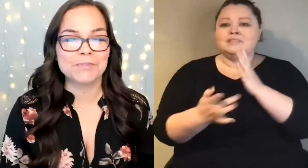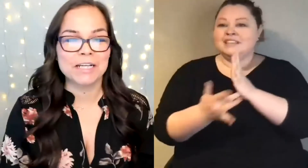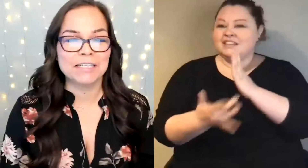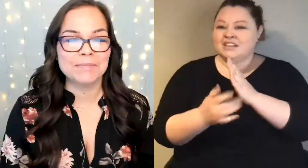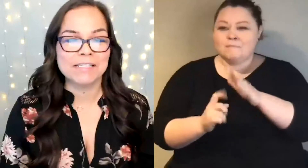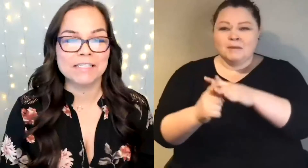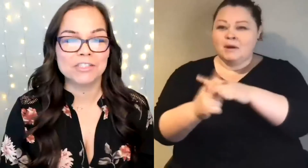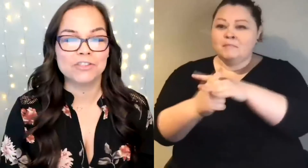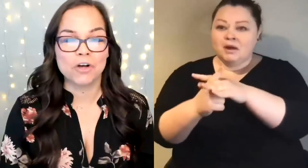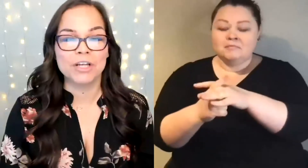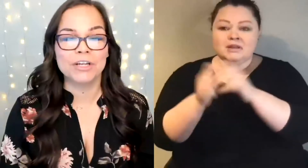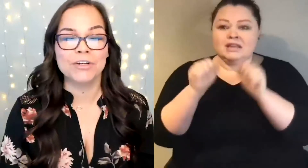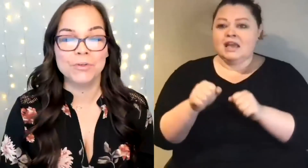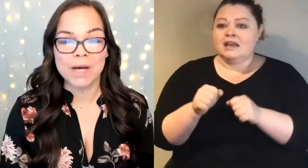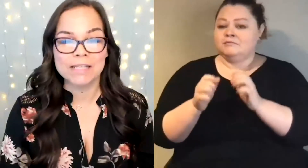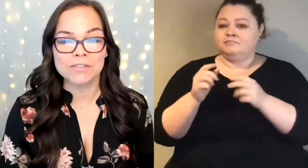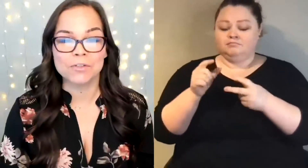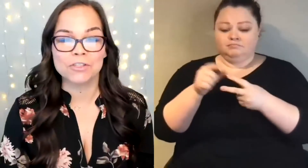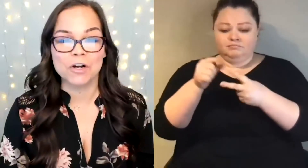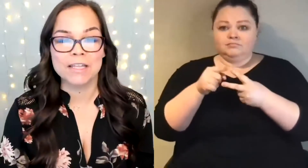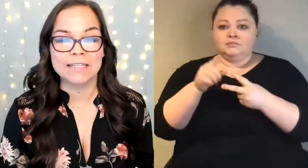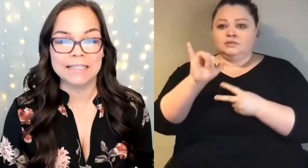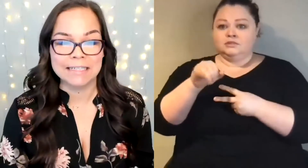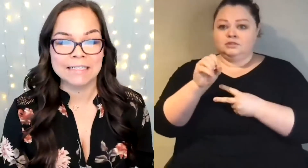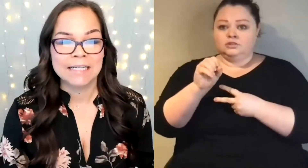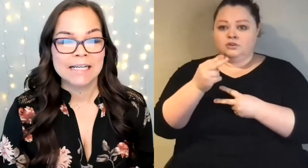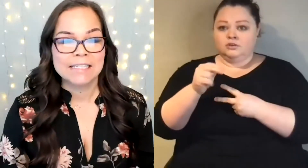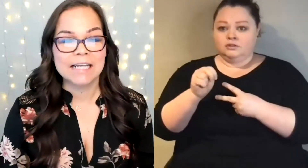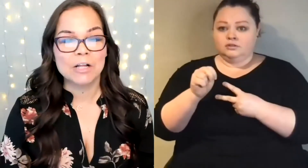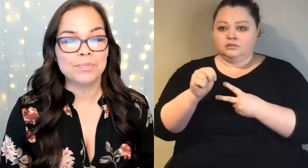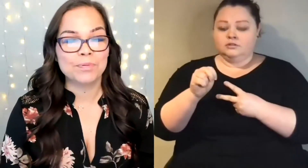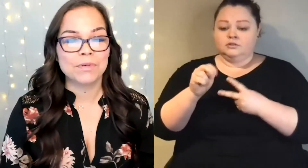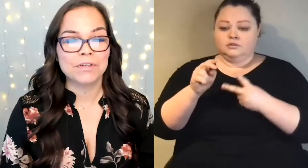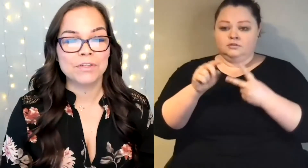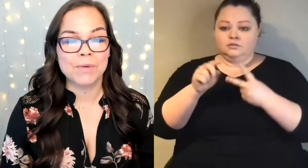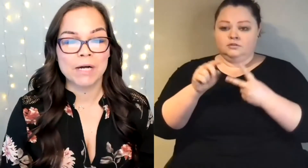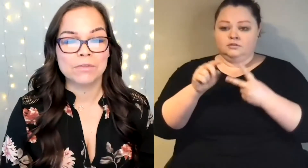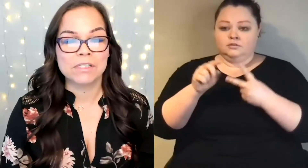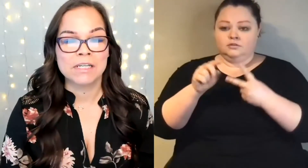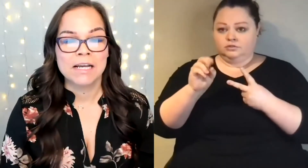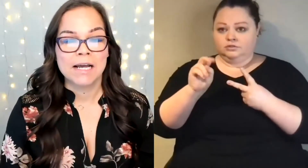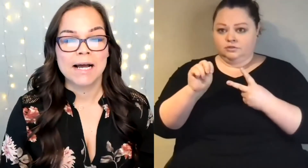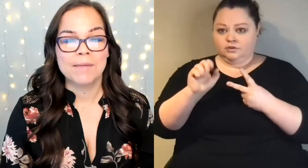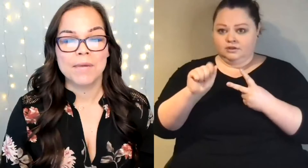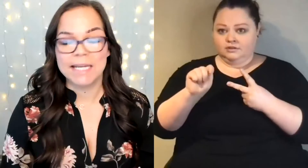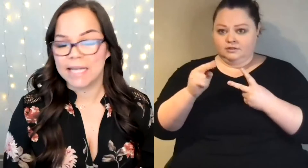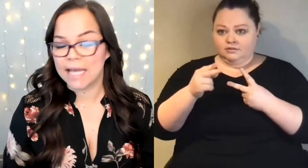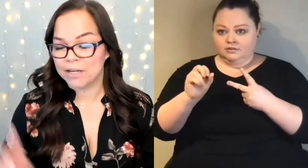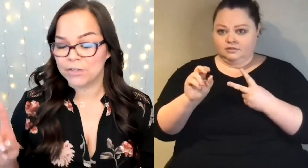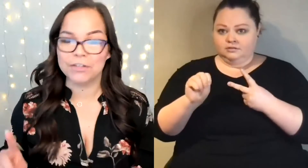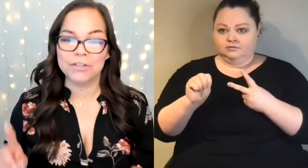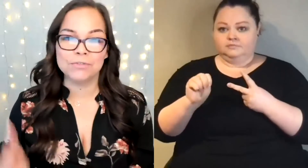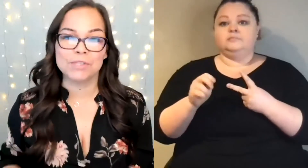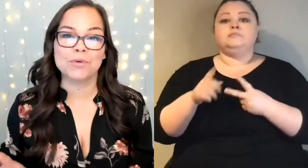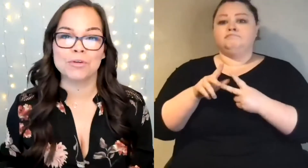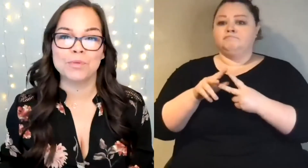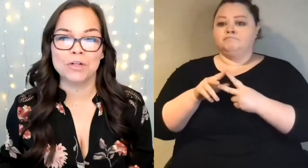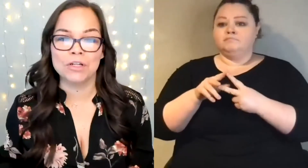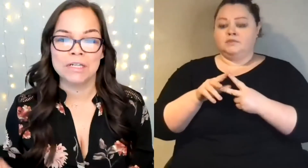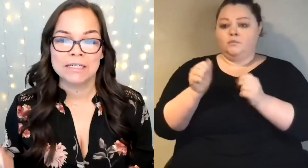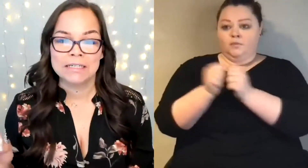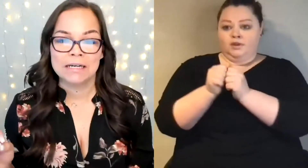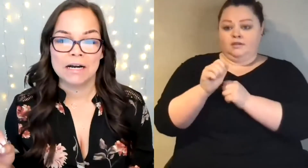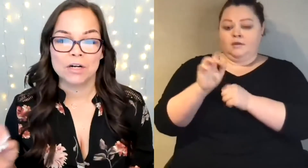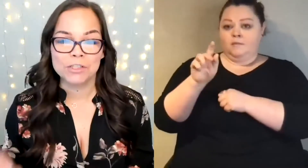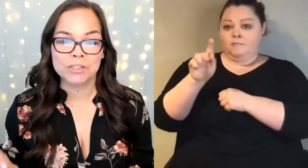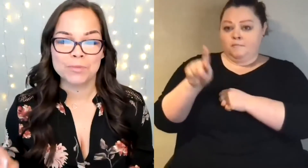you can directly message John Nuez or Jonathan Lee to help you out. And again, you can use the